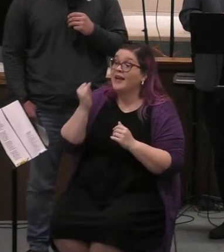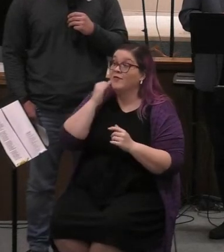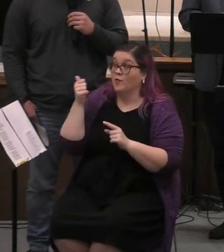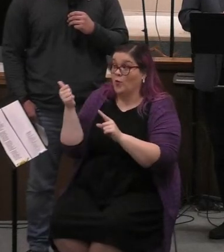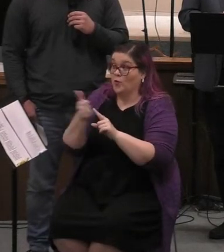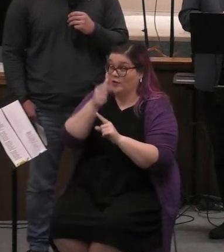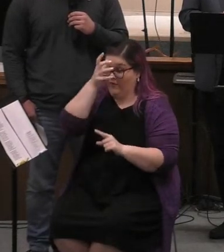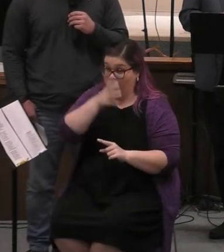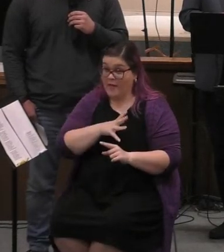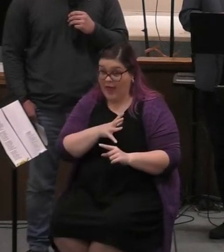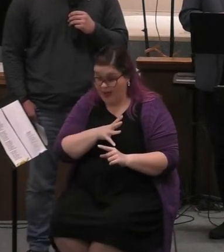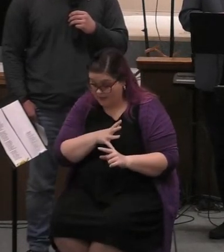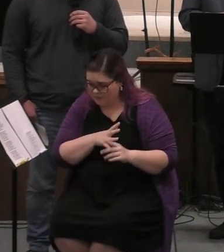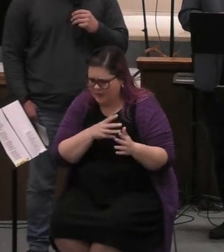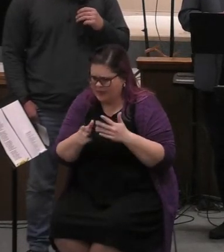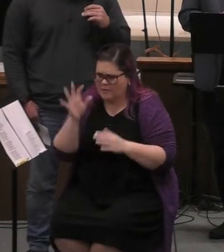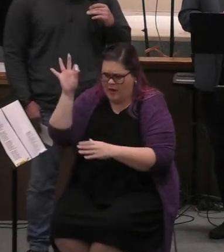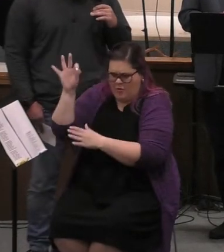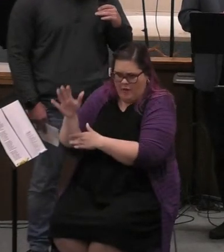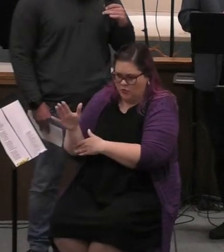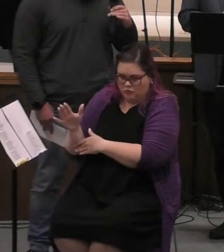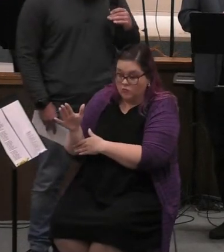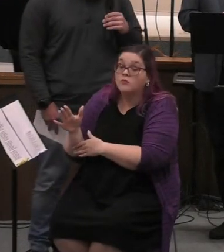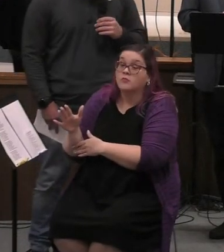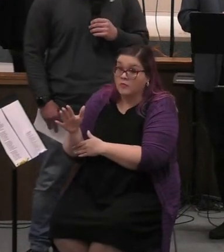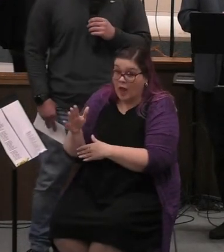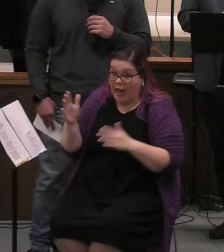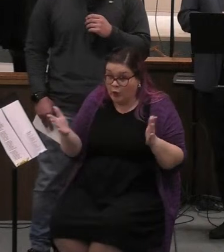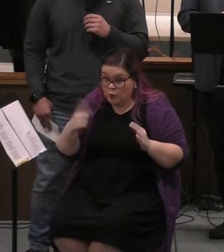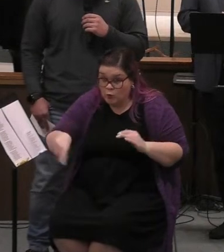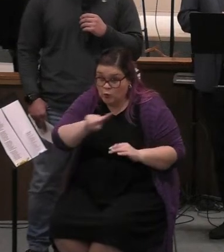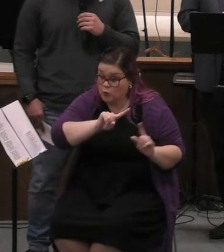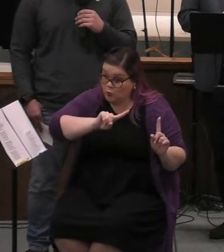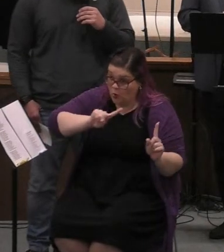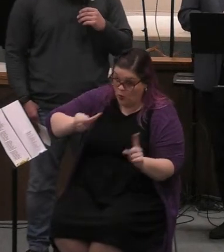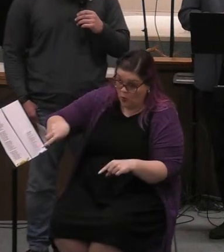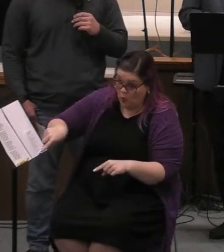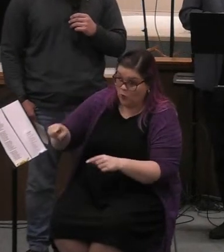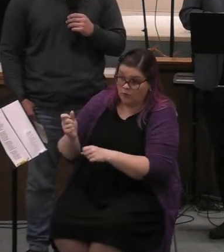pastor or not, that it was a blessing to be with these other men from the